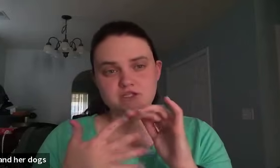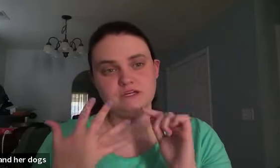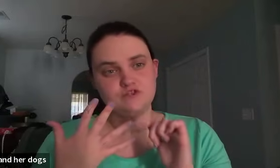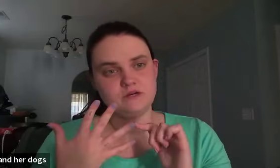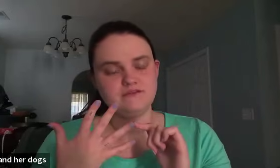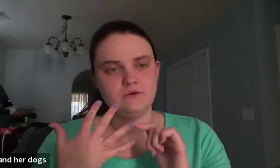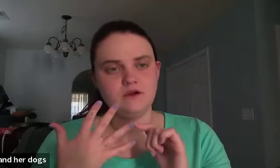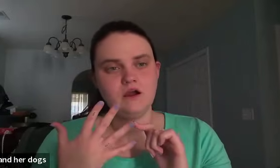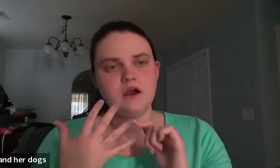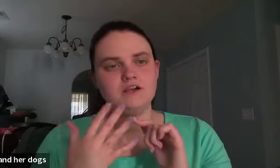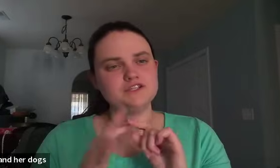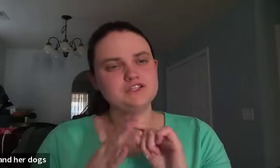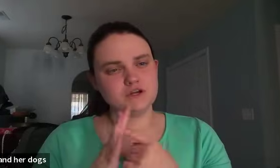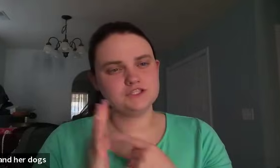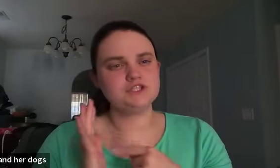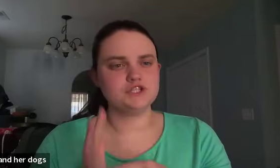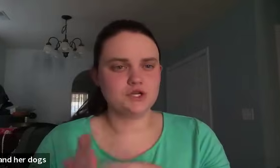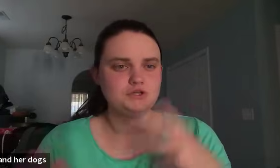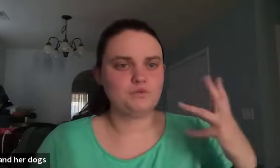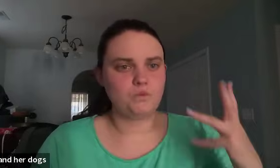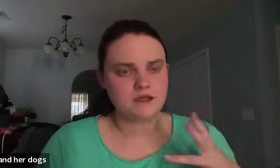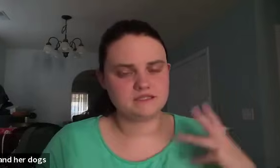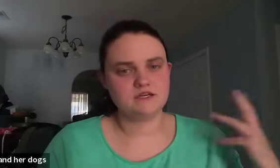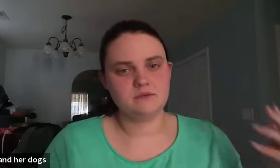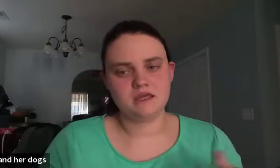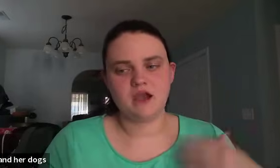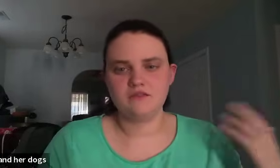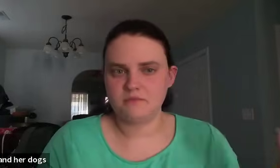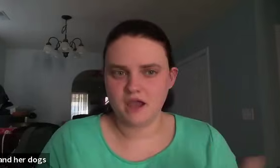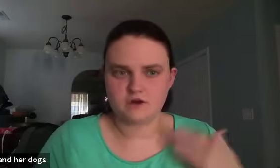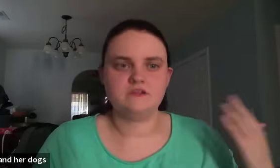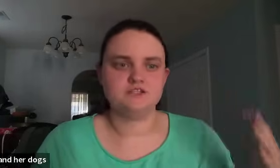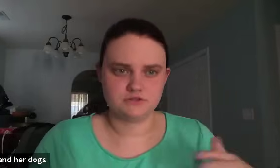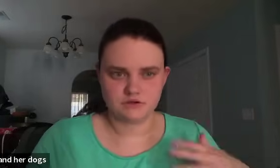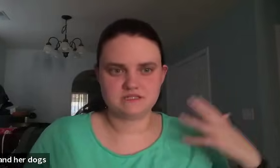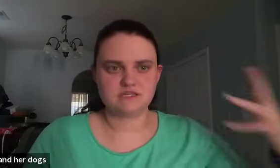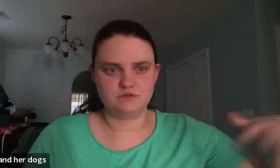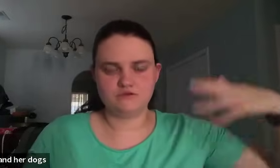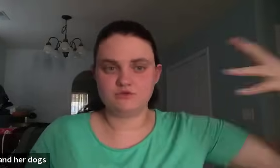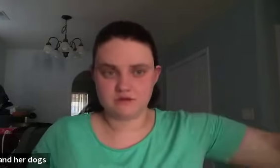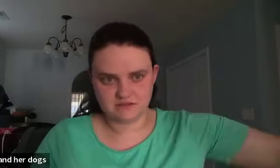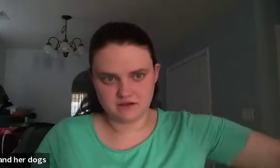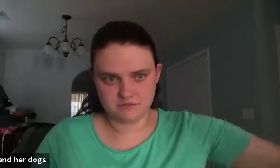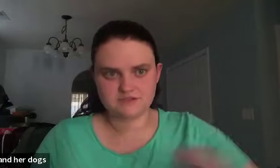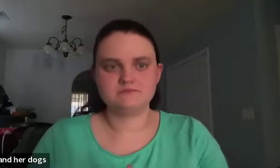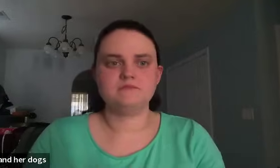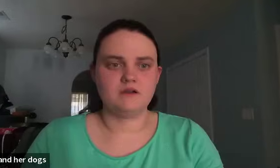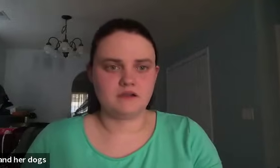22 and 24 are going to start to show you what's going to be kind of the pattern that you'll notice as we go through the rest of the numbers. All